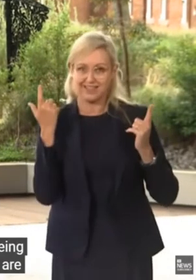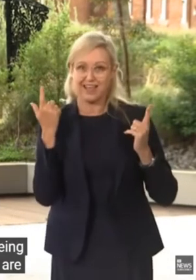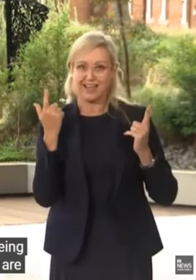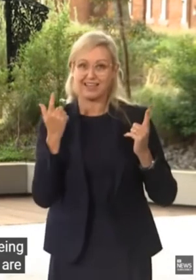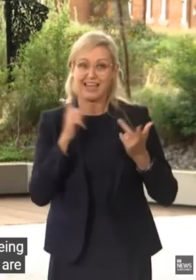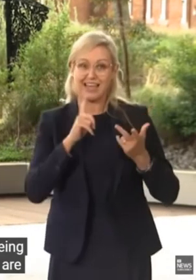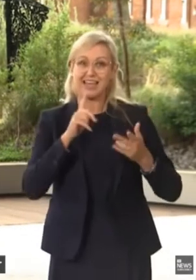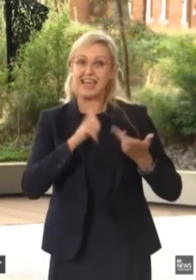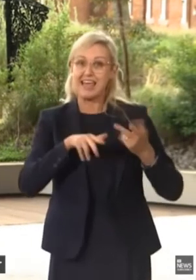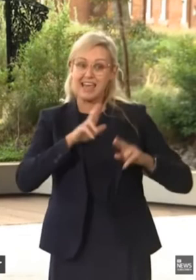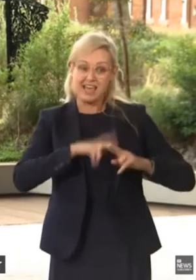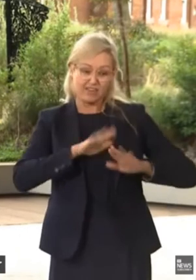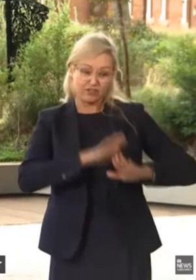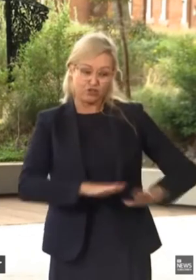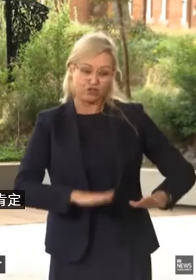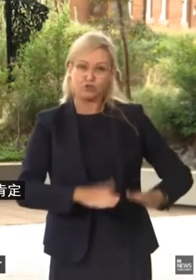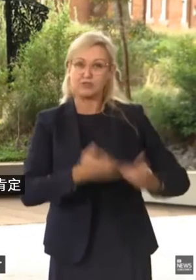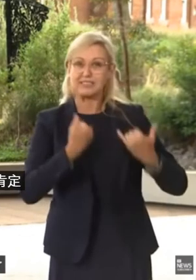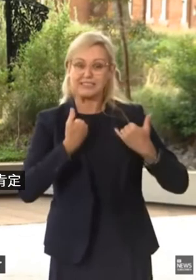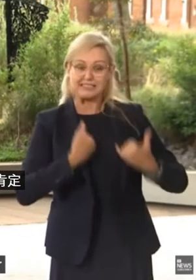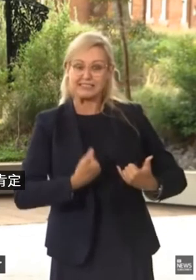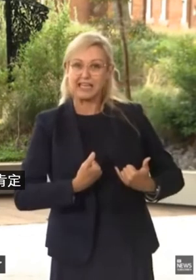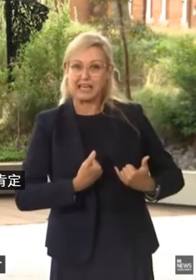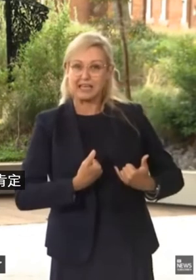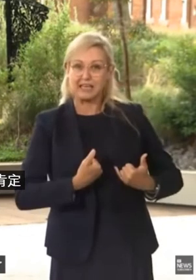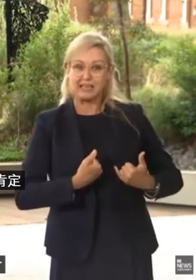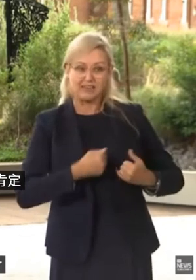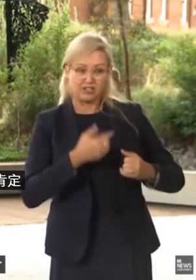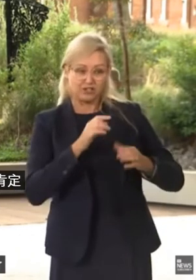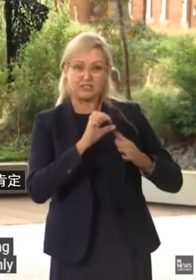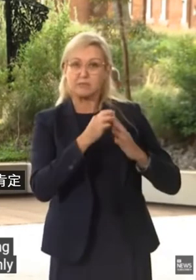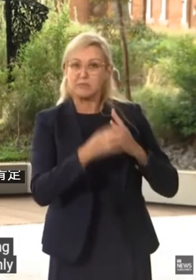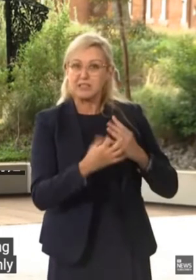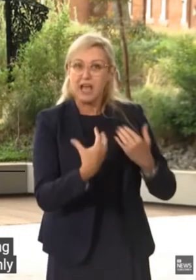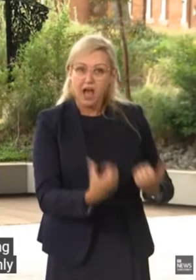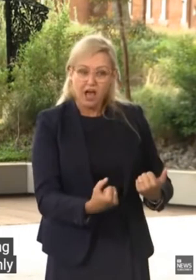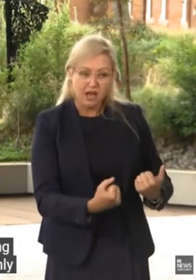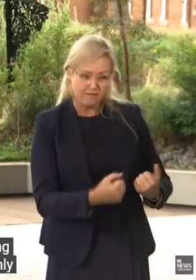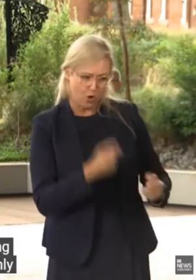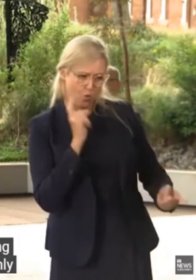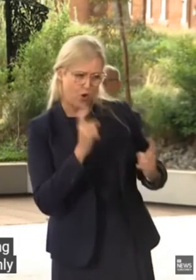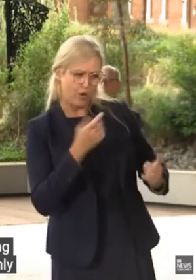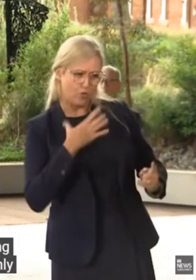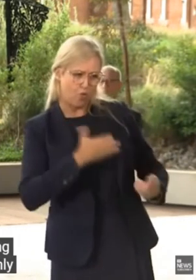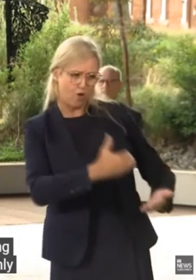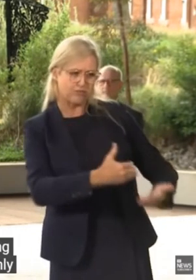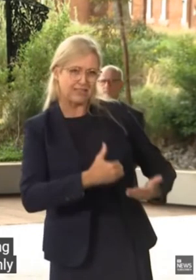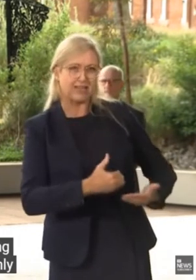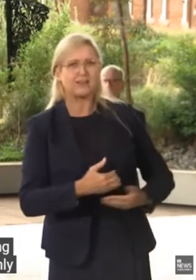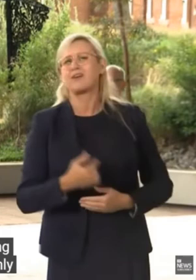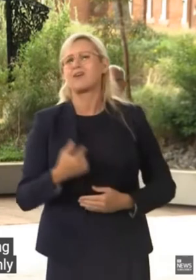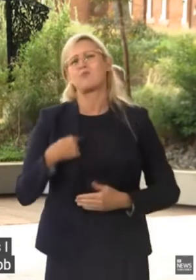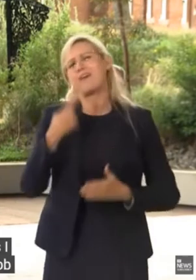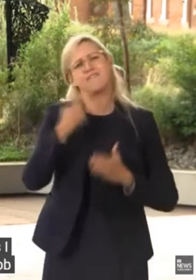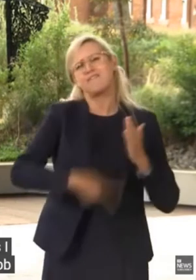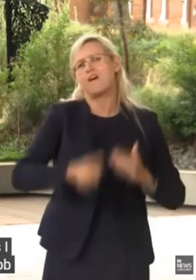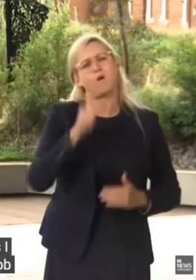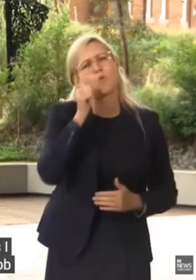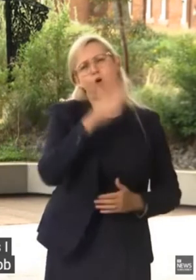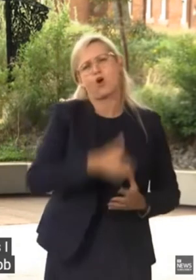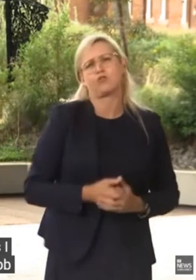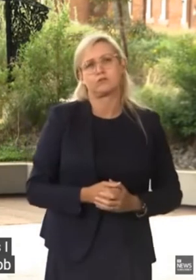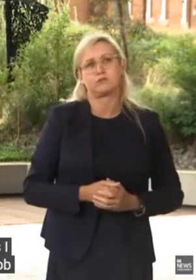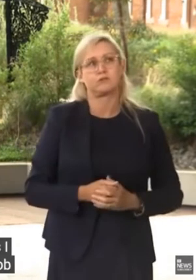may have underlying health conditions, we're certainly not going to be fining parents. I mean, that's ridiculous. Our job,